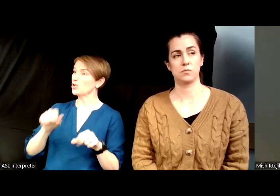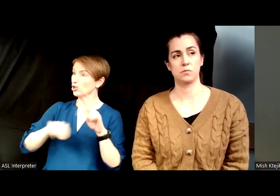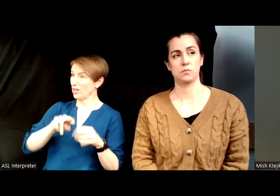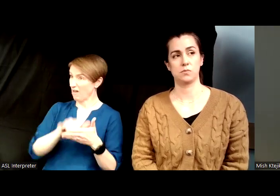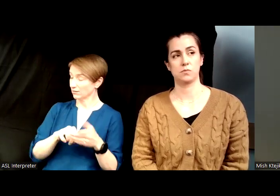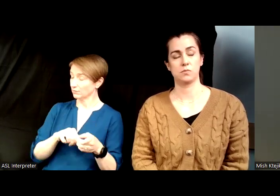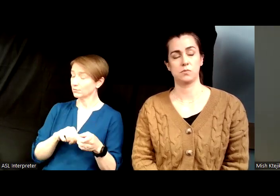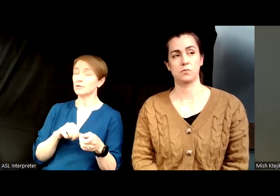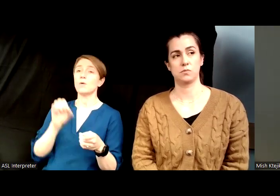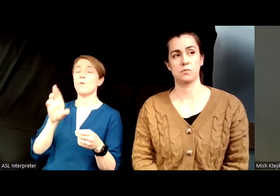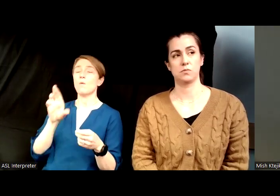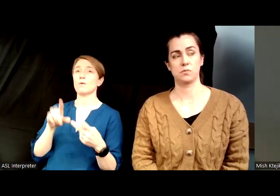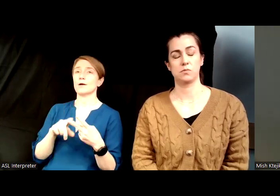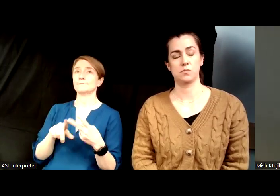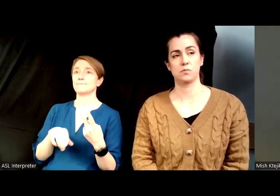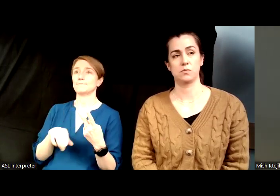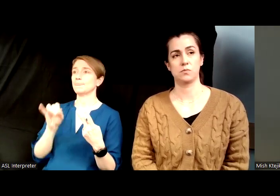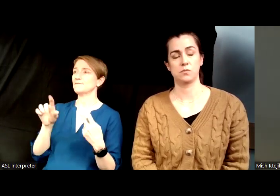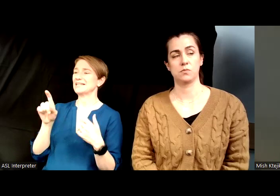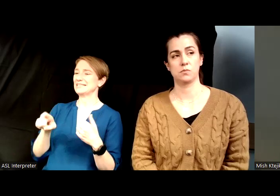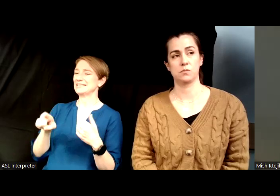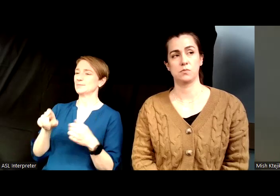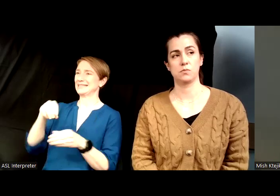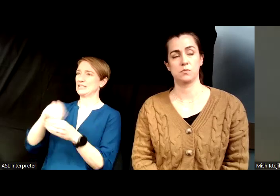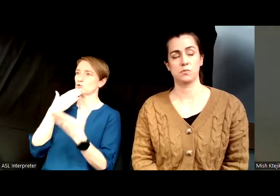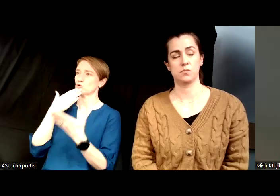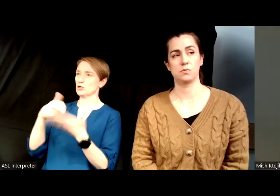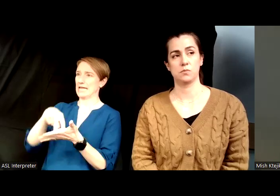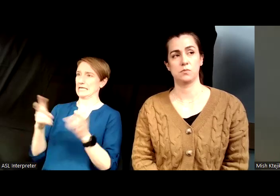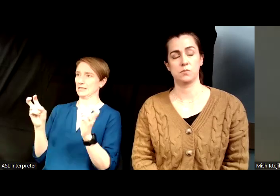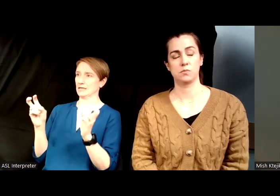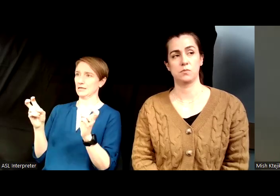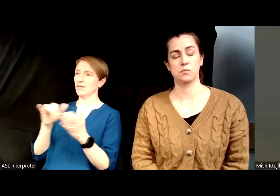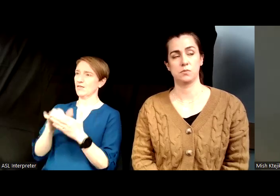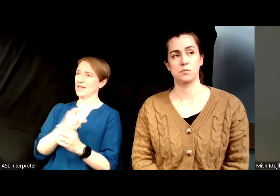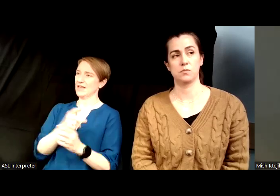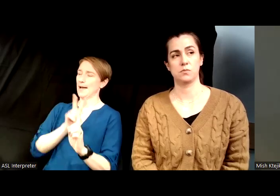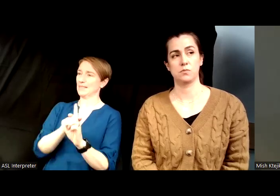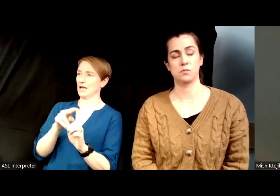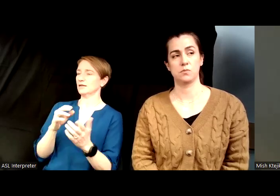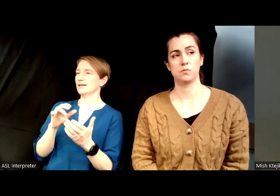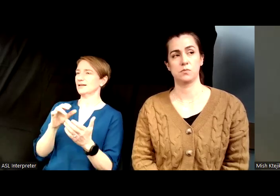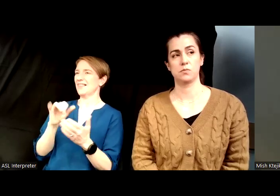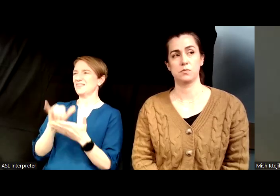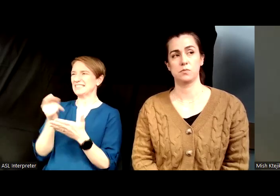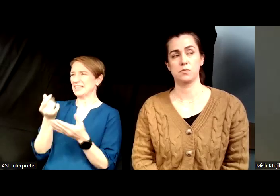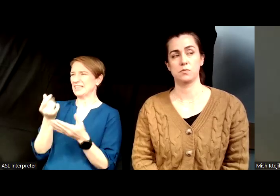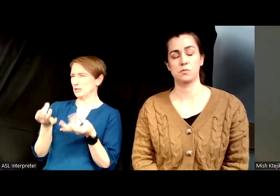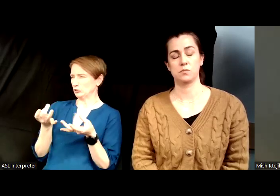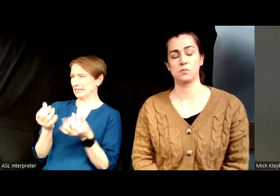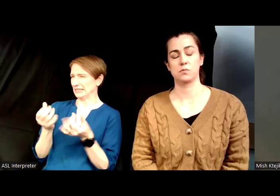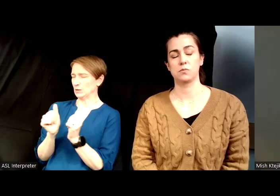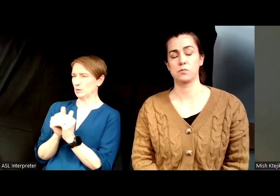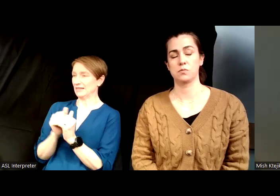Or whether it needs to be in good standing that they apply or renew. That gets a little tricky with the